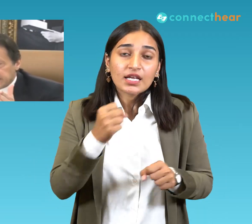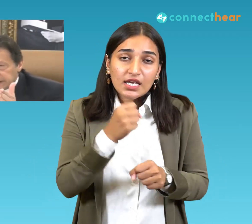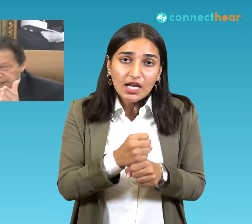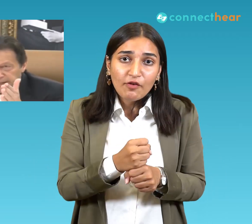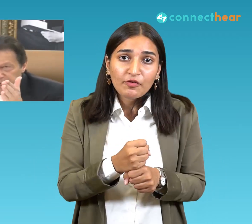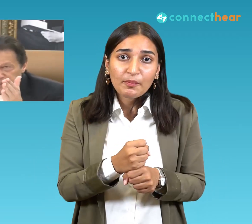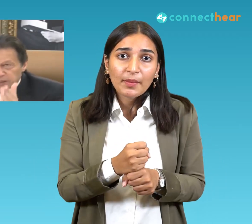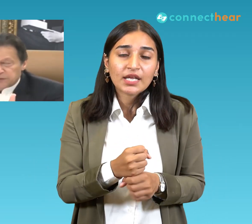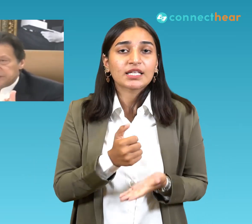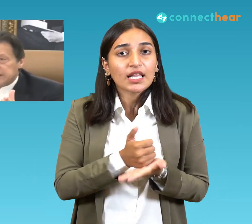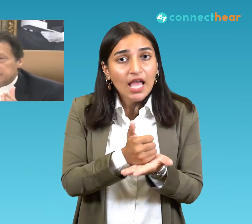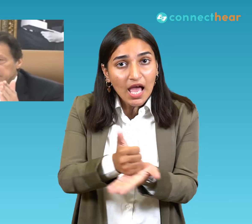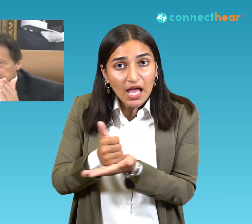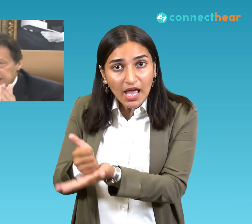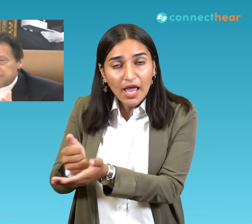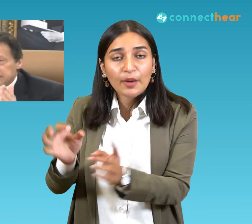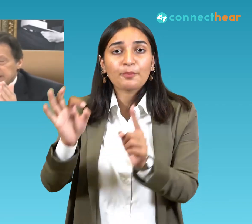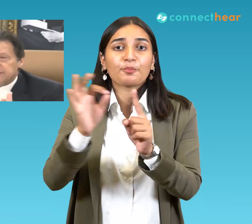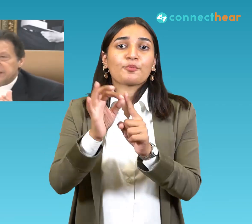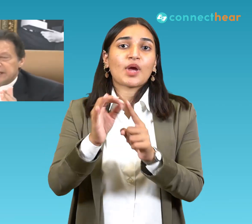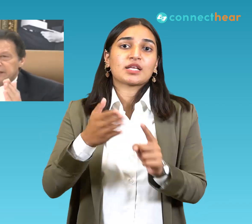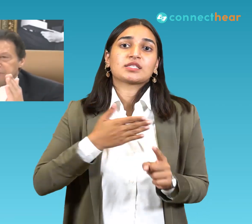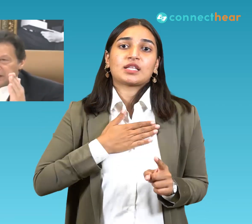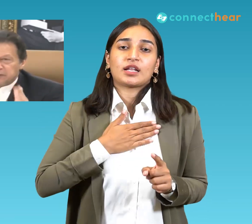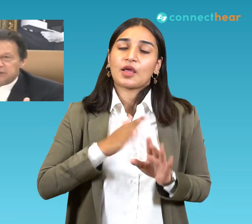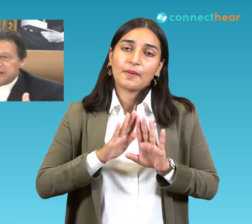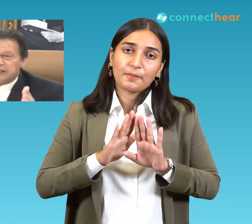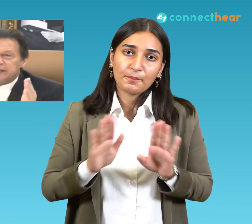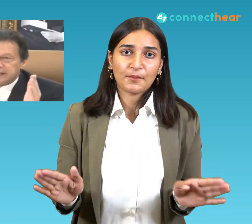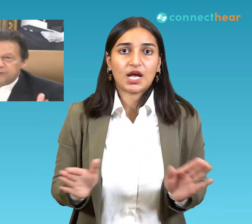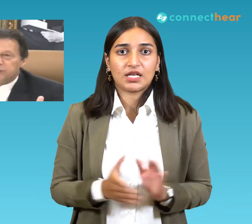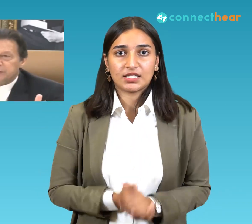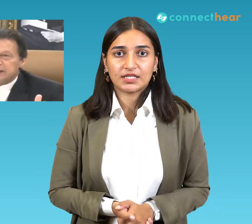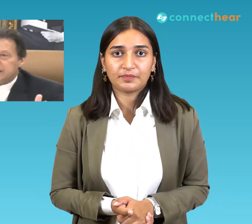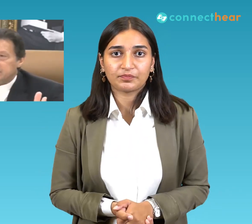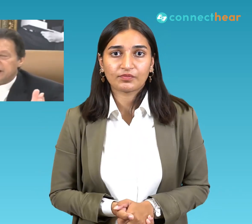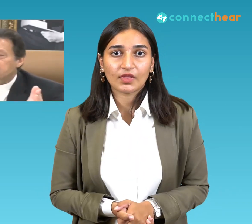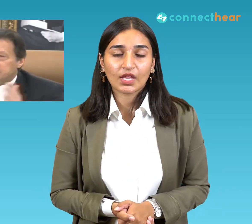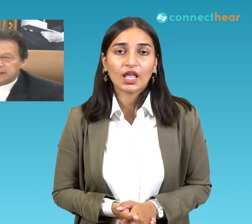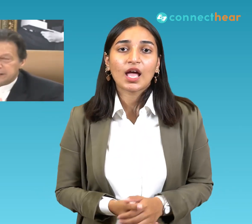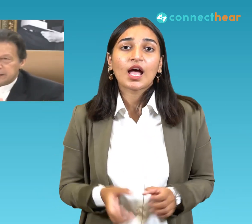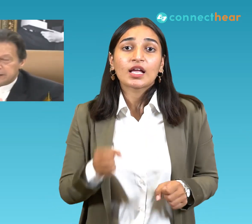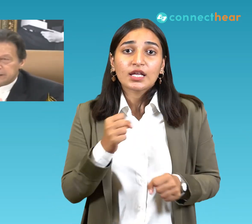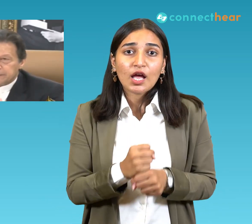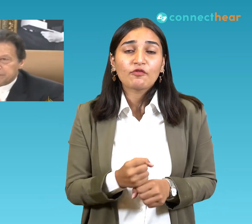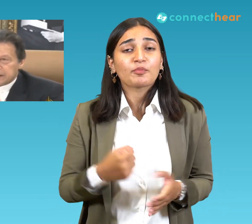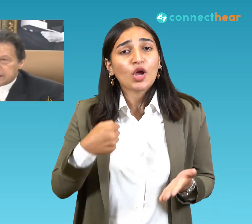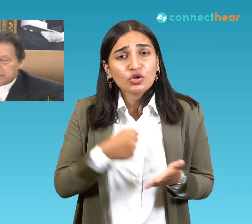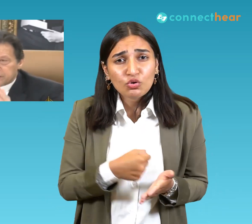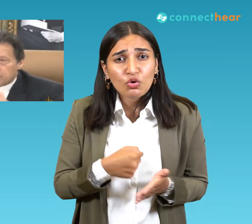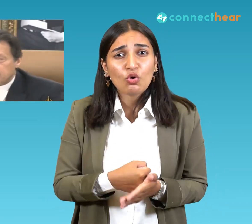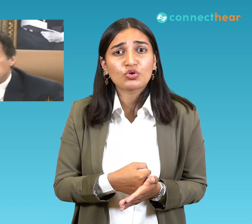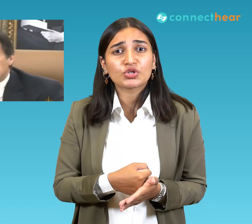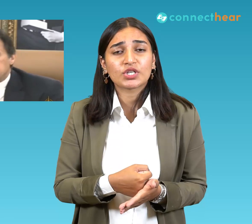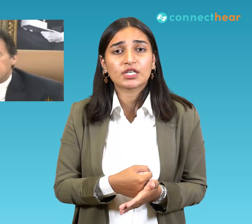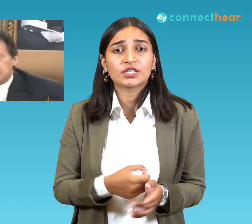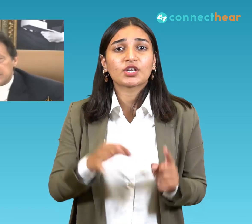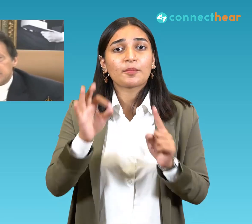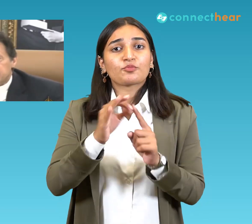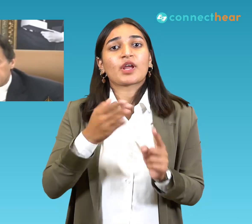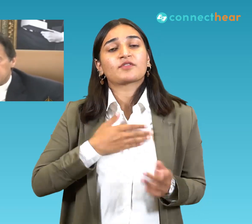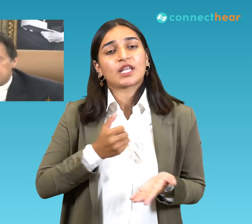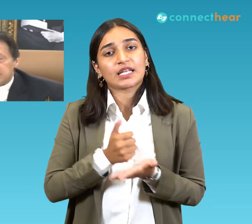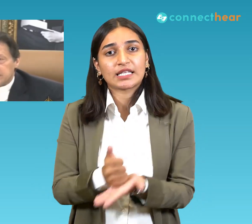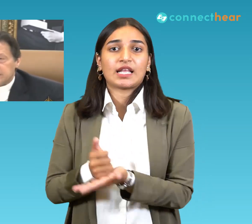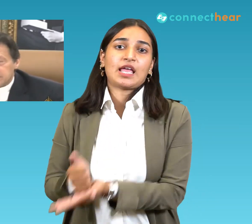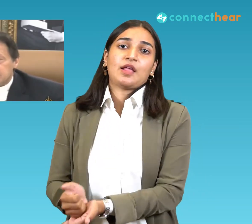But in this field, we really believe that it's the private sector that needs to be encouraged and facilitated. So the answer